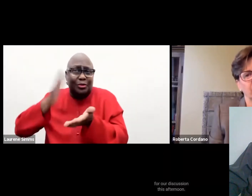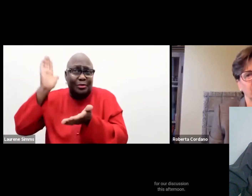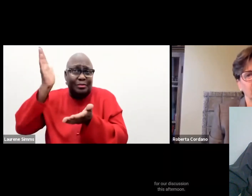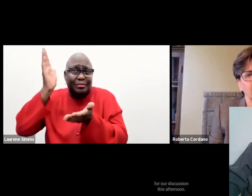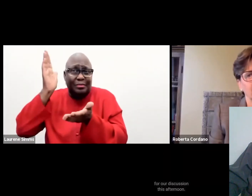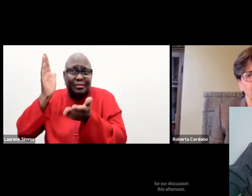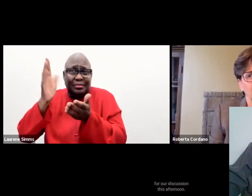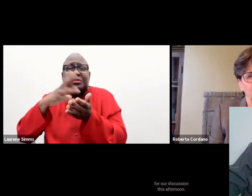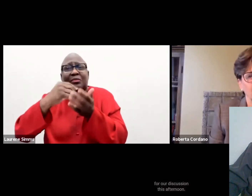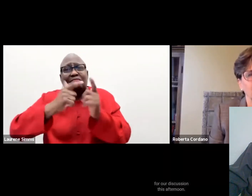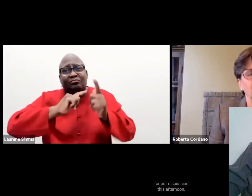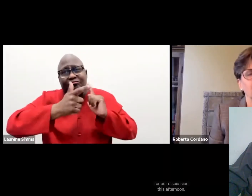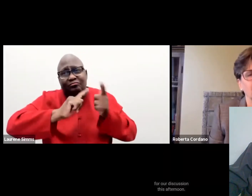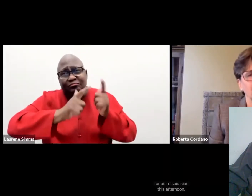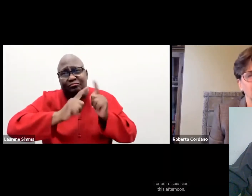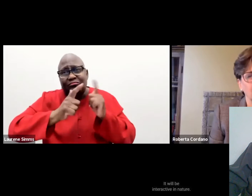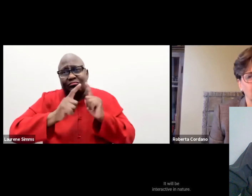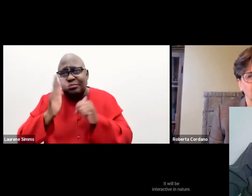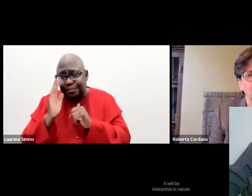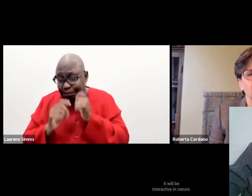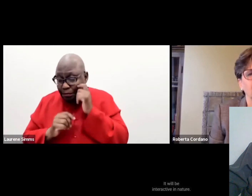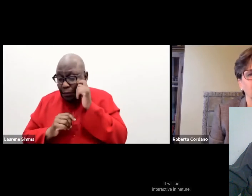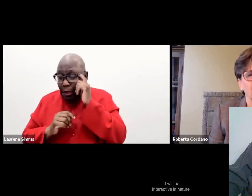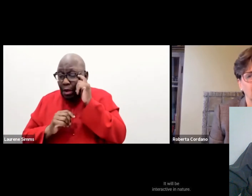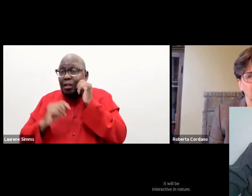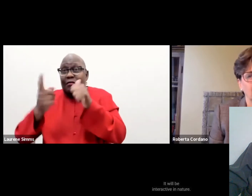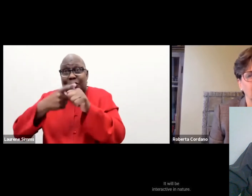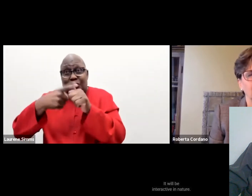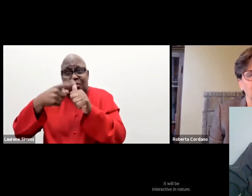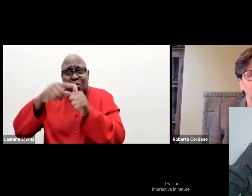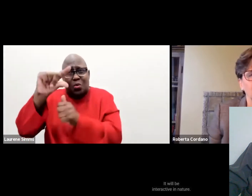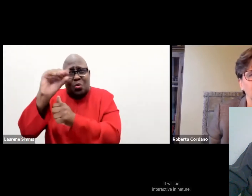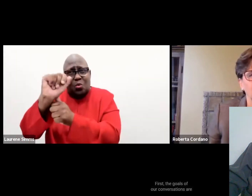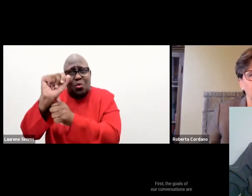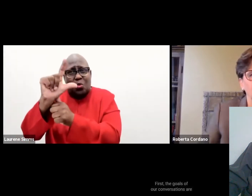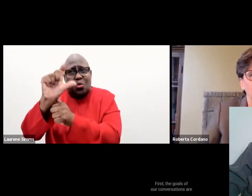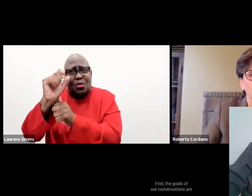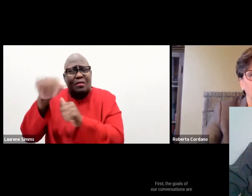I want to prepare our discussion and presentation today that will be interactive.